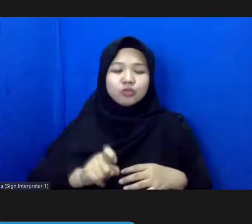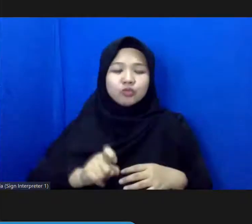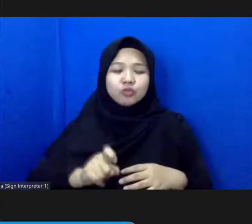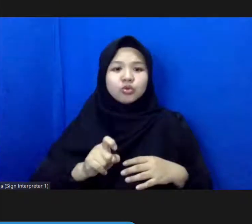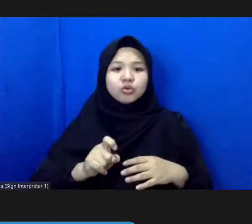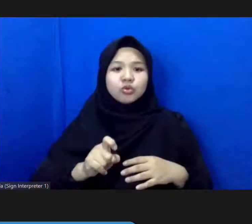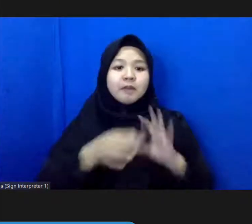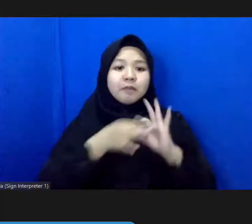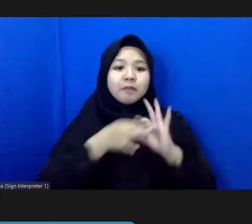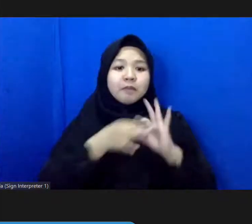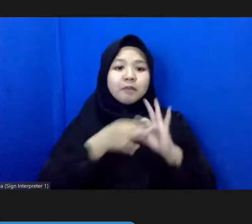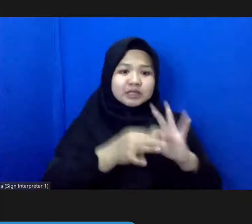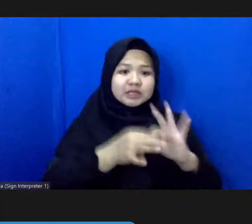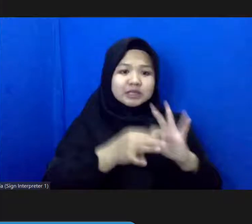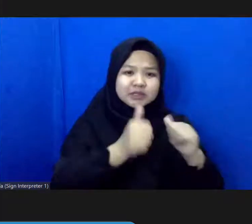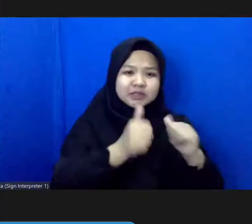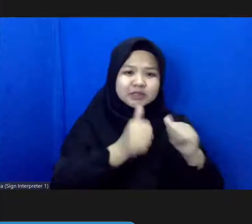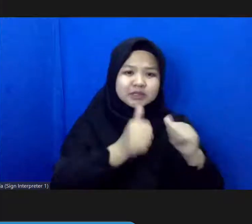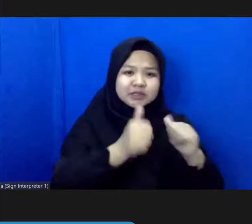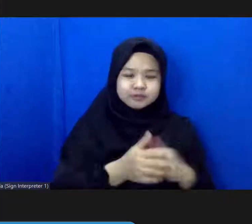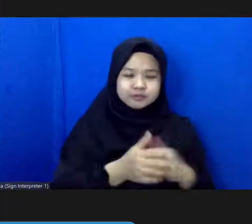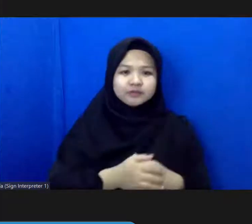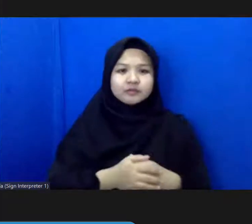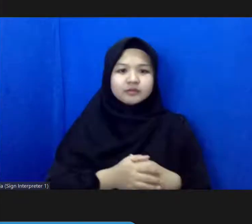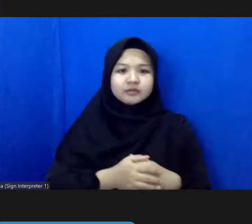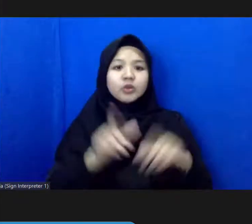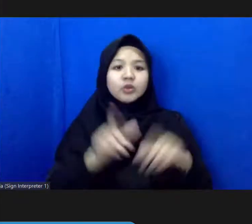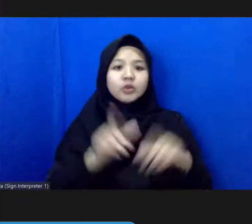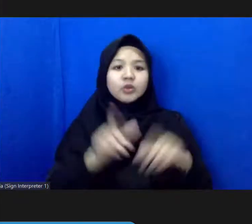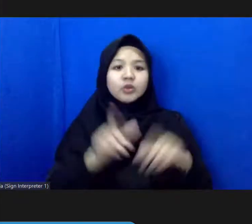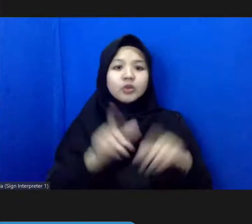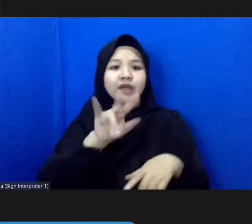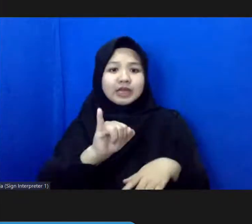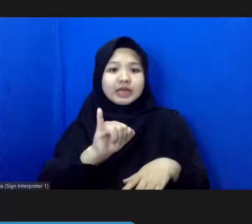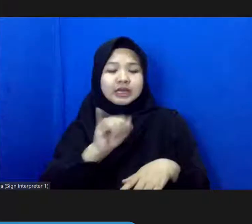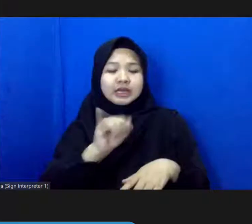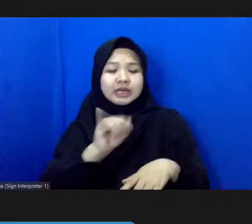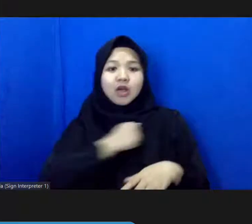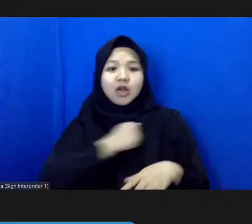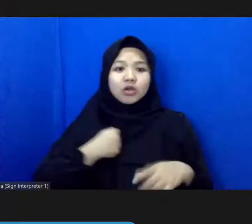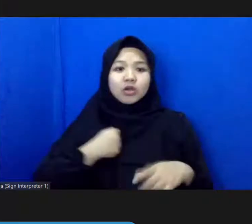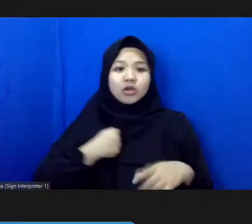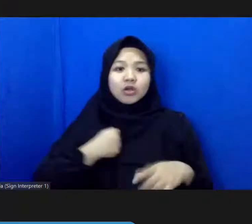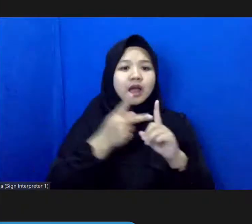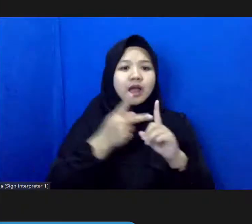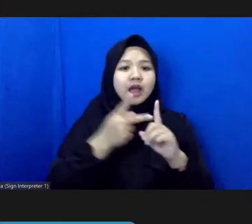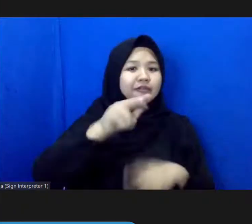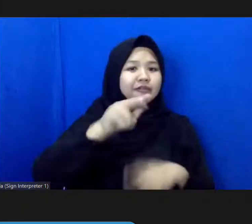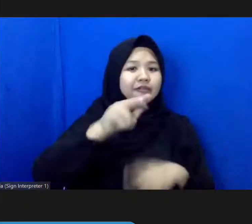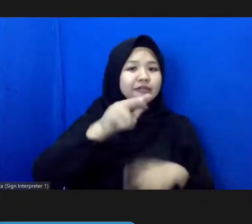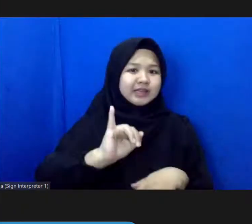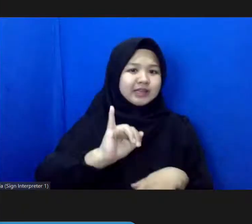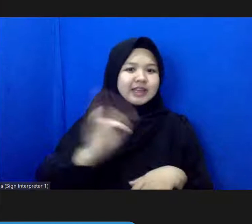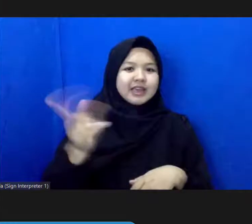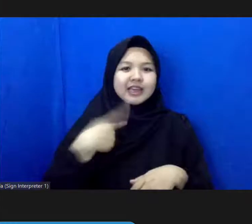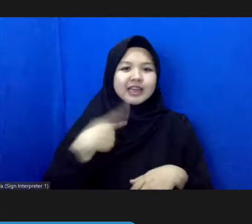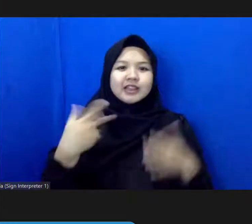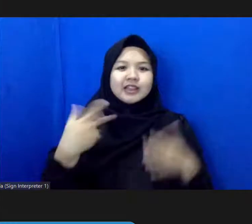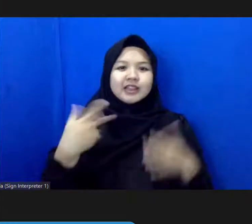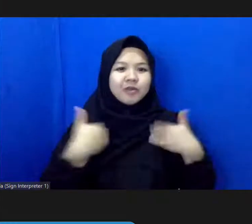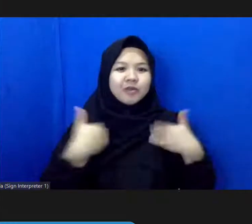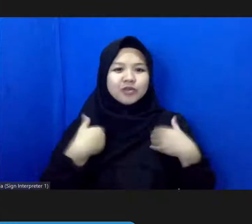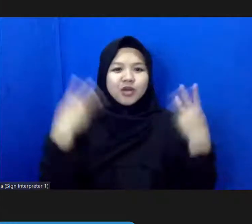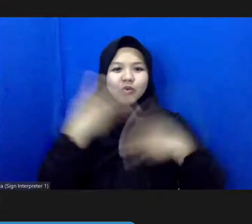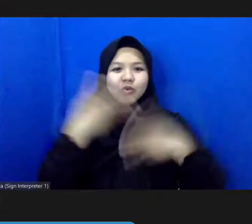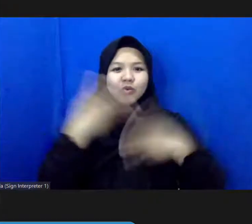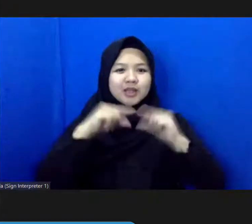partnership. It is lucky that Wana Visi Indonesia is part of a member of the Humanitarian for Indonesia, where we have our WhatsApp group,